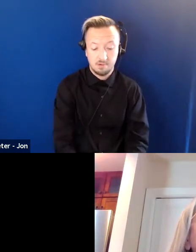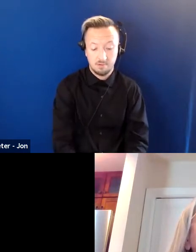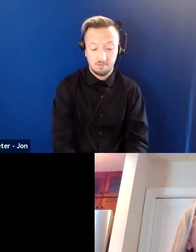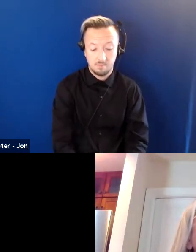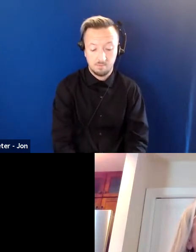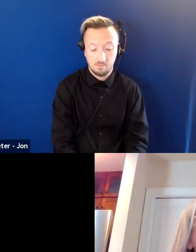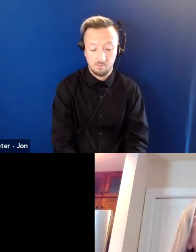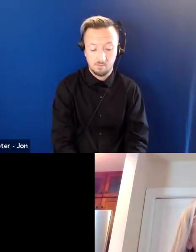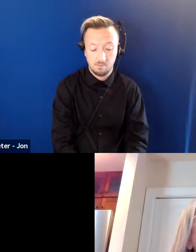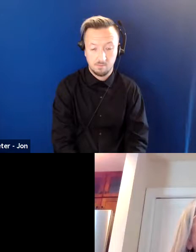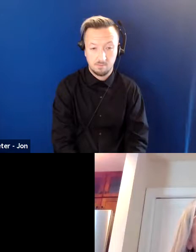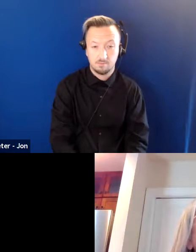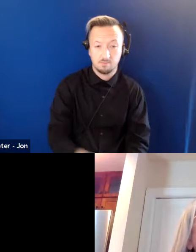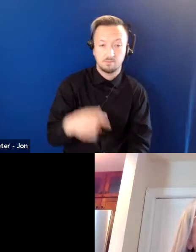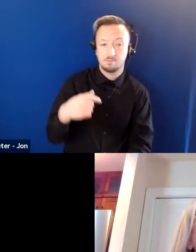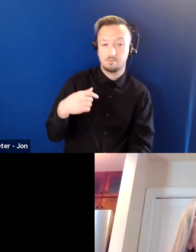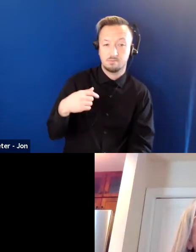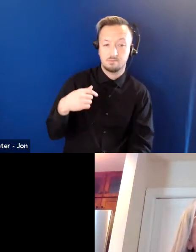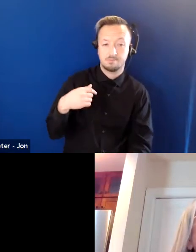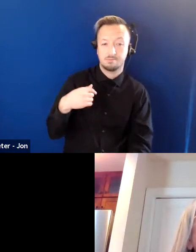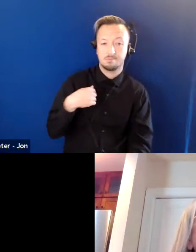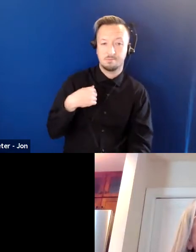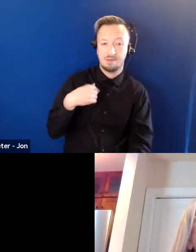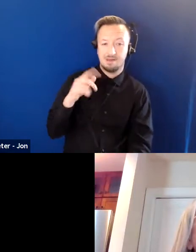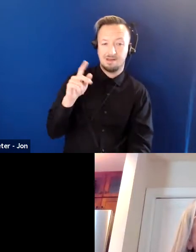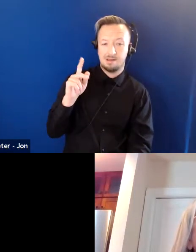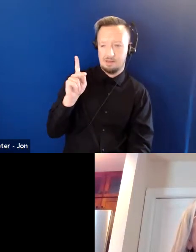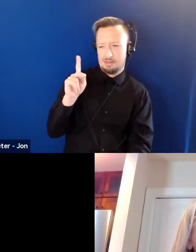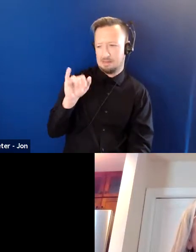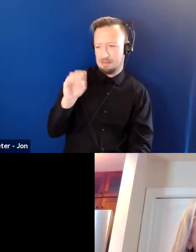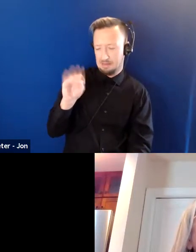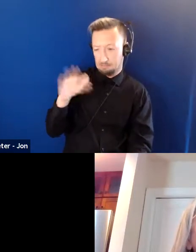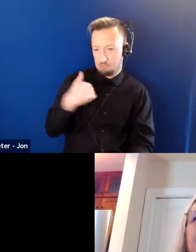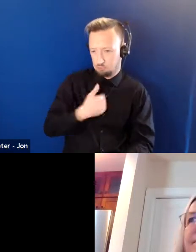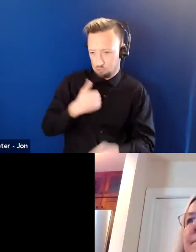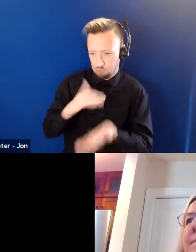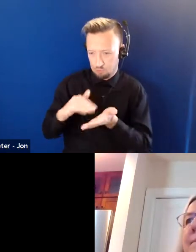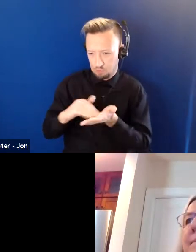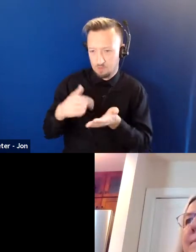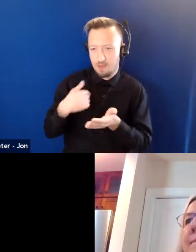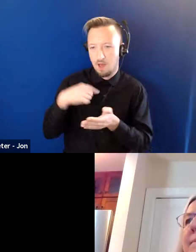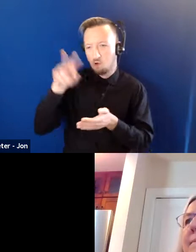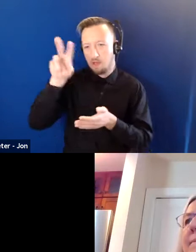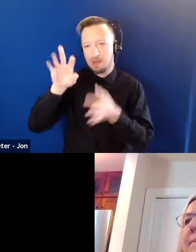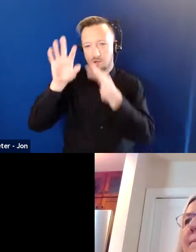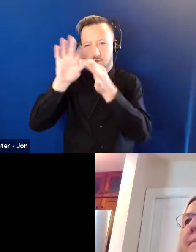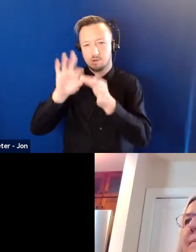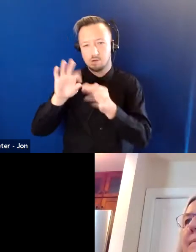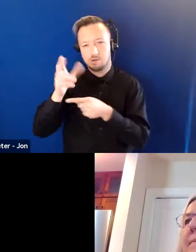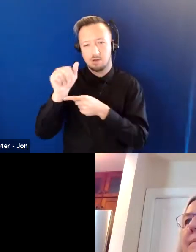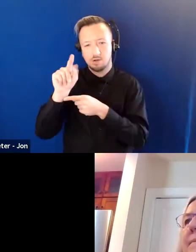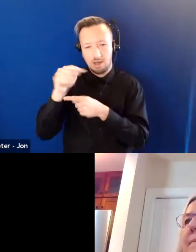And Kim, and my apologies, I was reading some of the comments in the